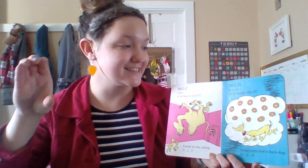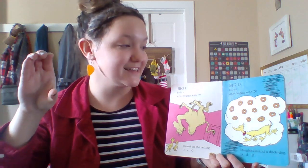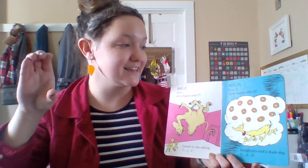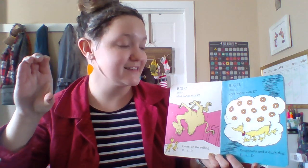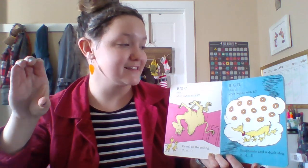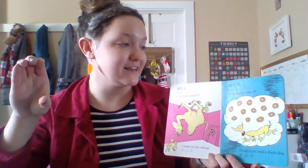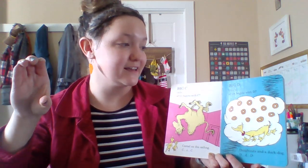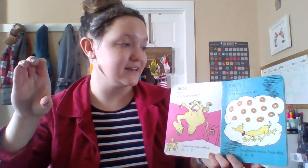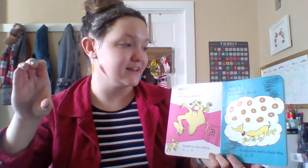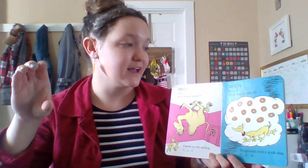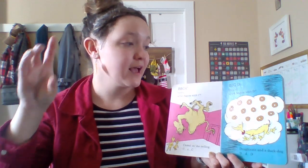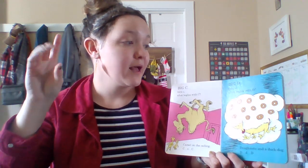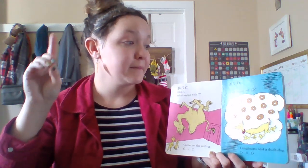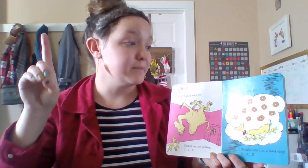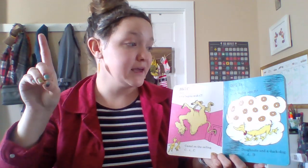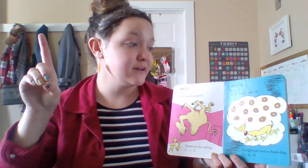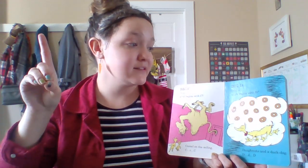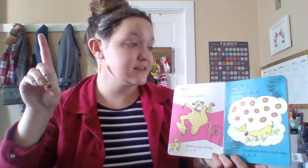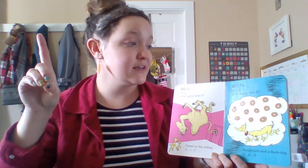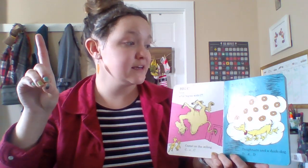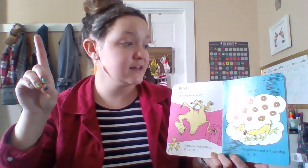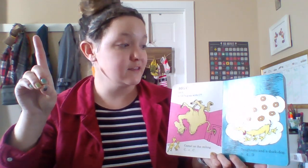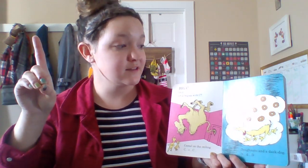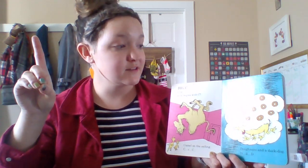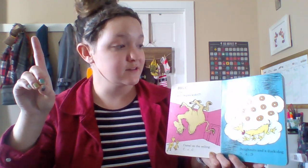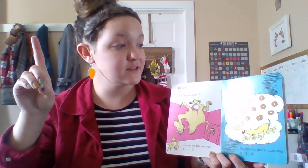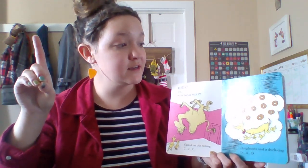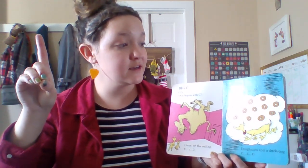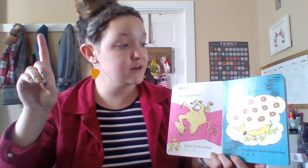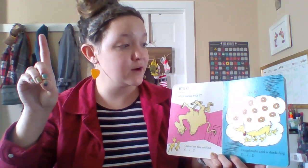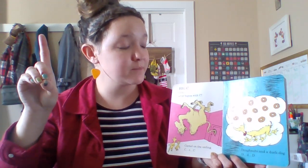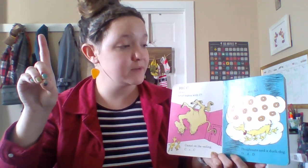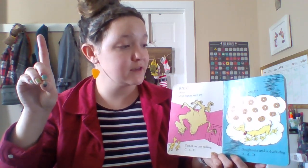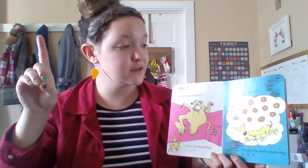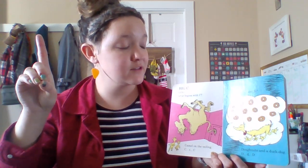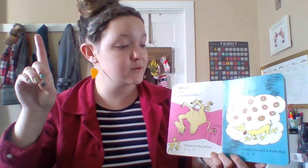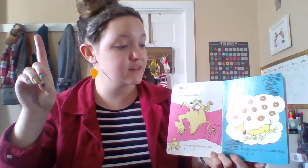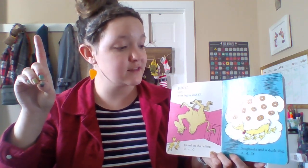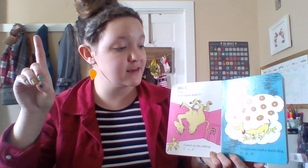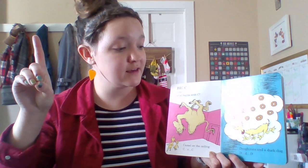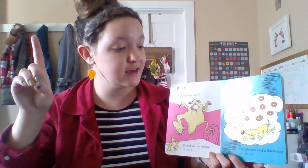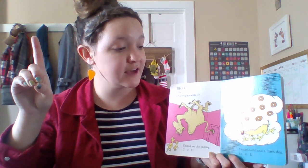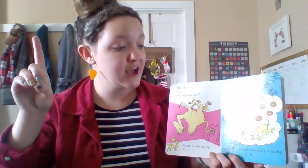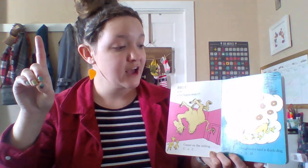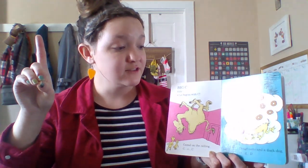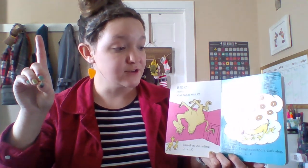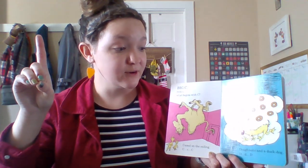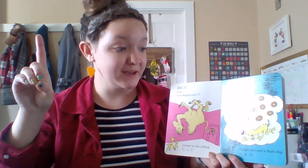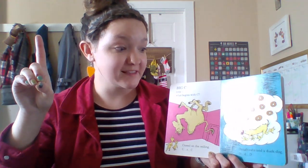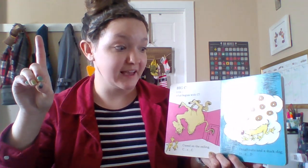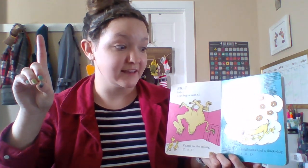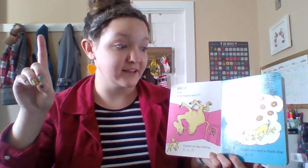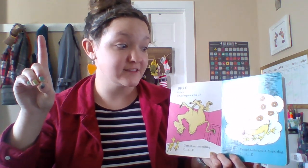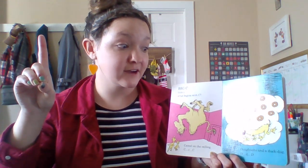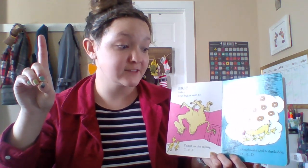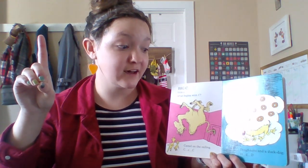C, C. Big D, little D, what begins with D? Donuts and a duck